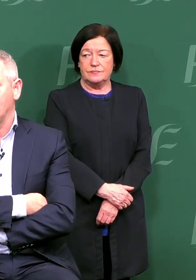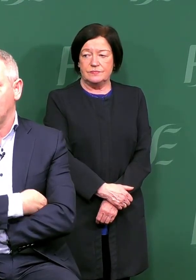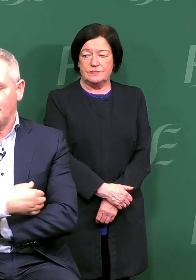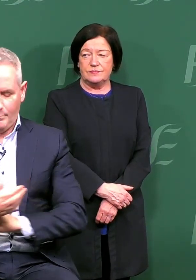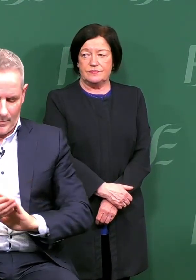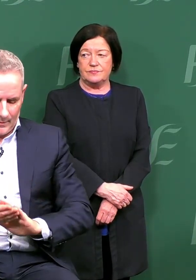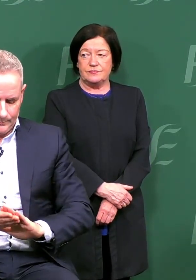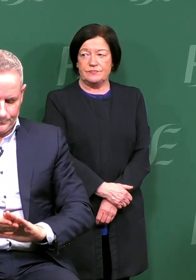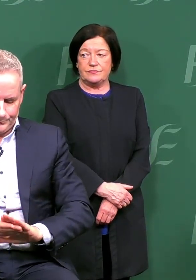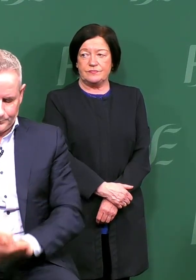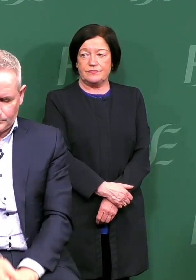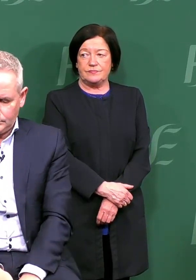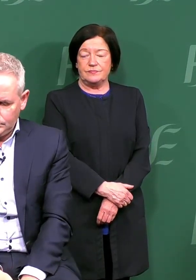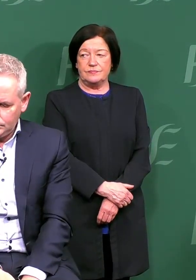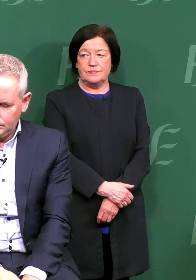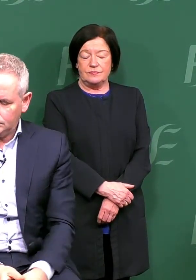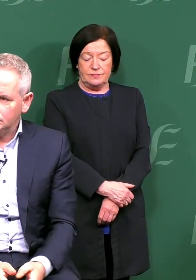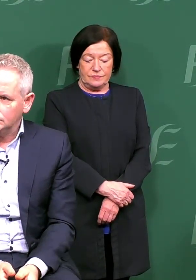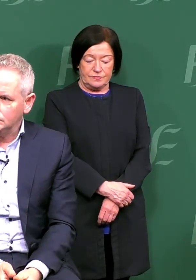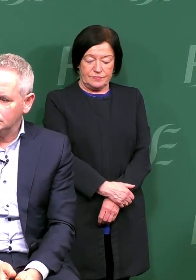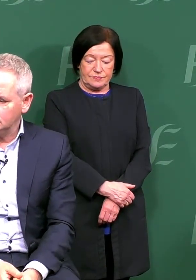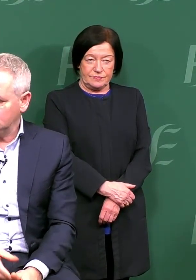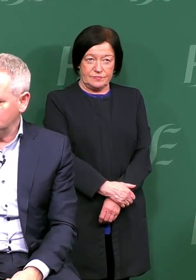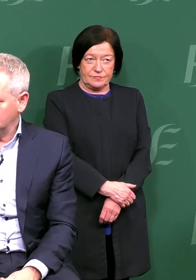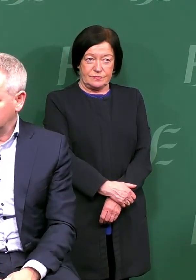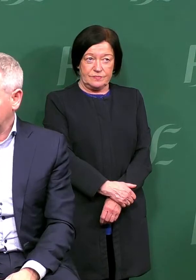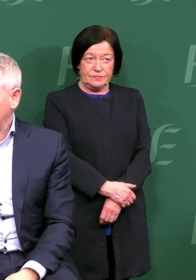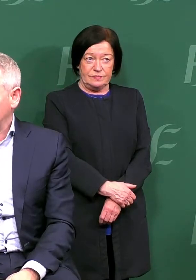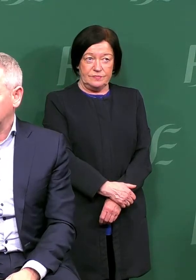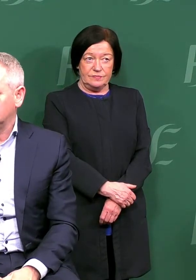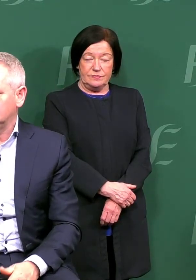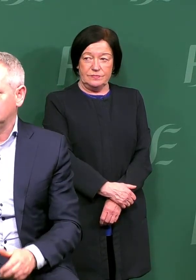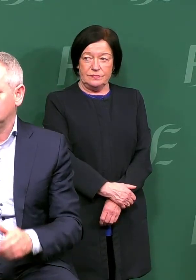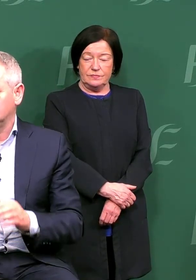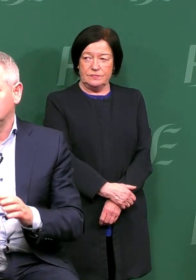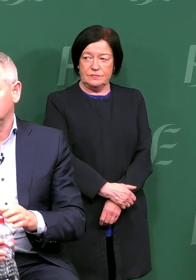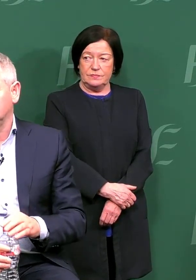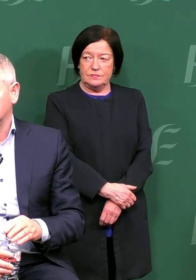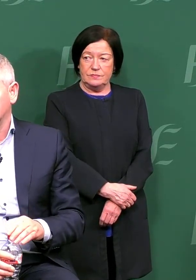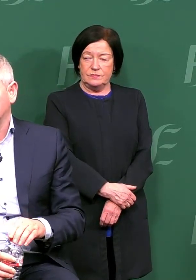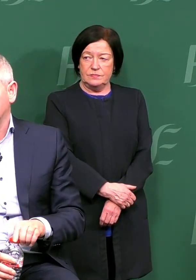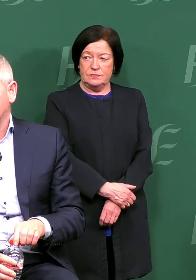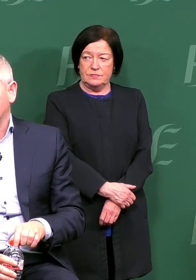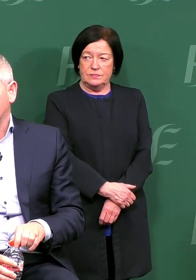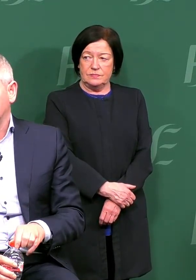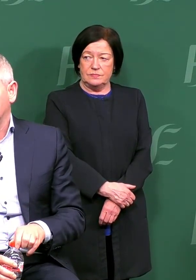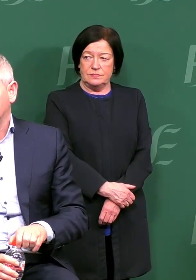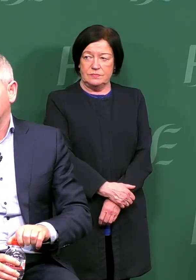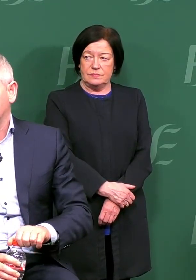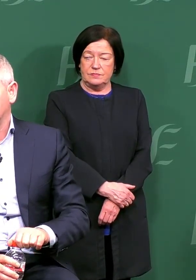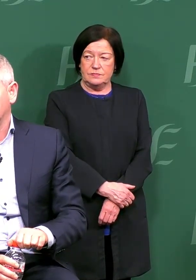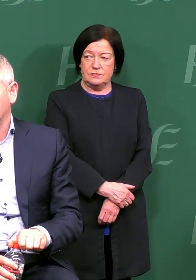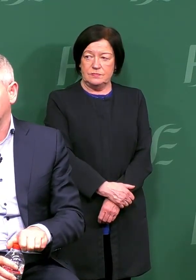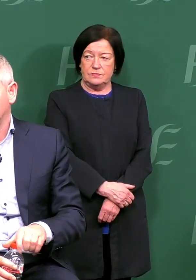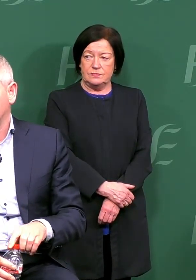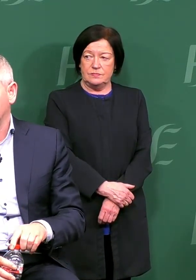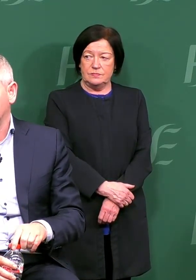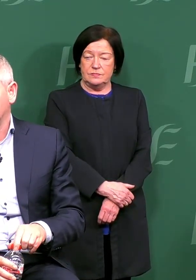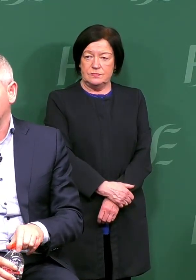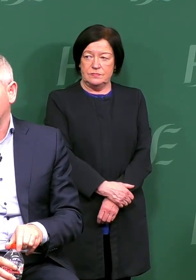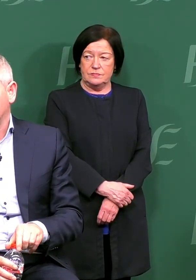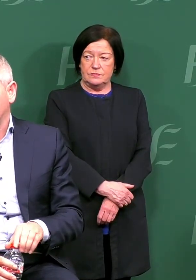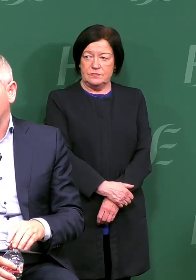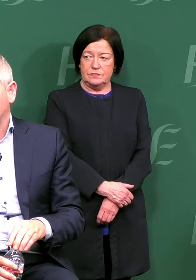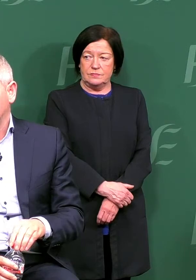it's I know the numbers are a little bit unclear this week, but they're definitely rising week on week. Is there any concerns about that and the sort of